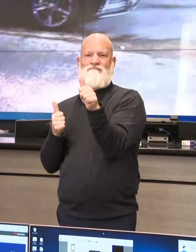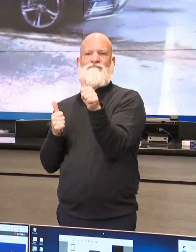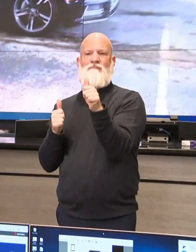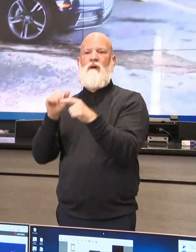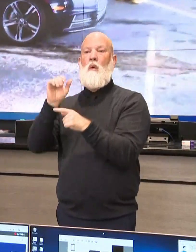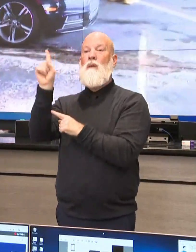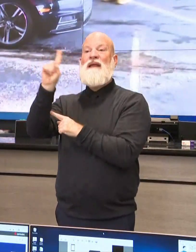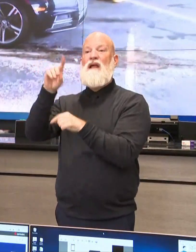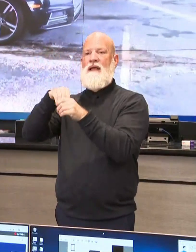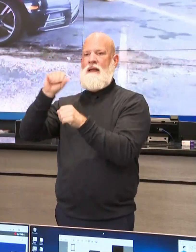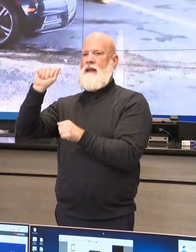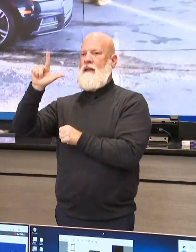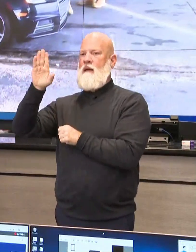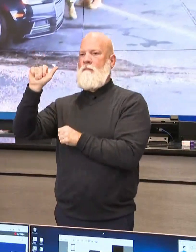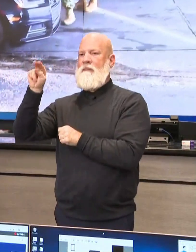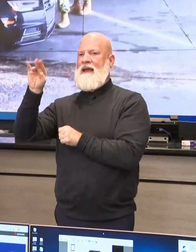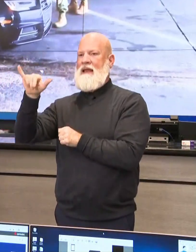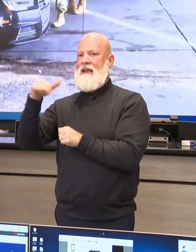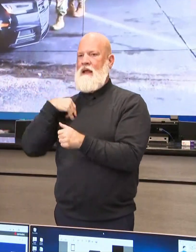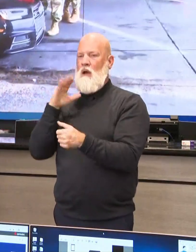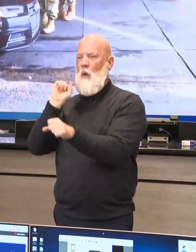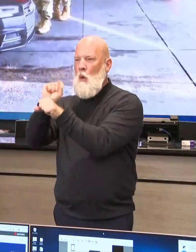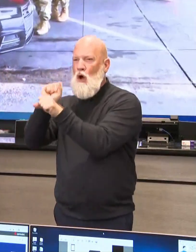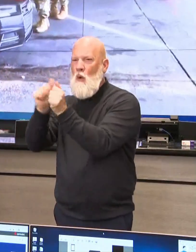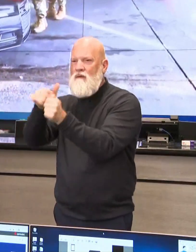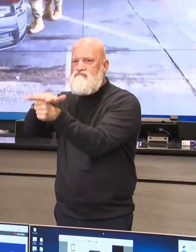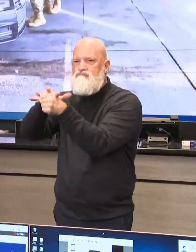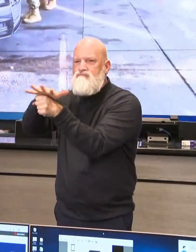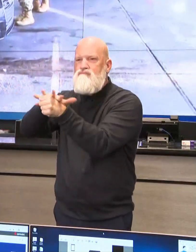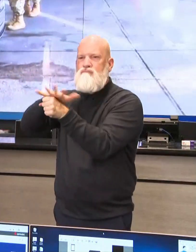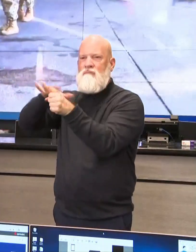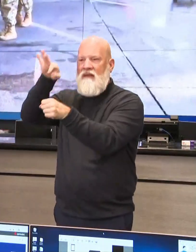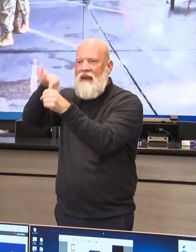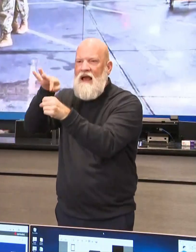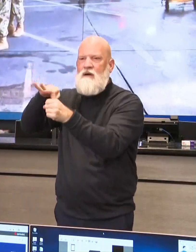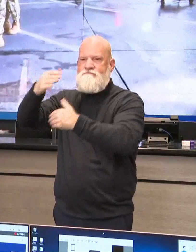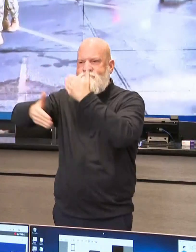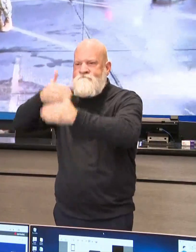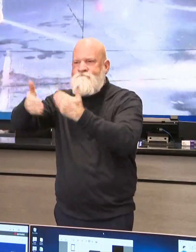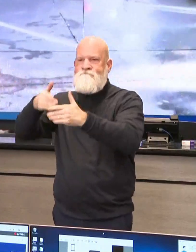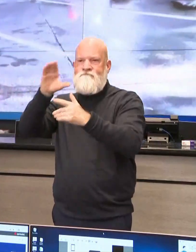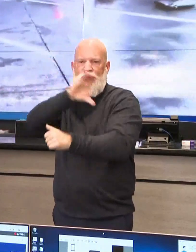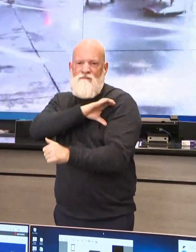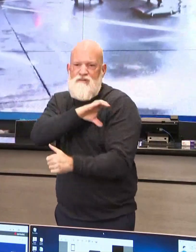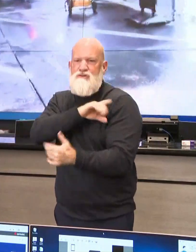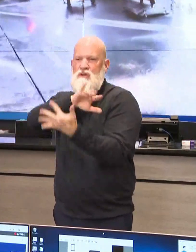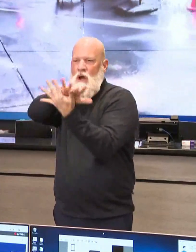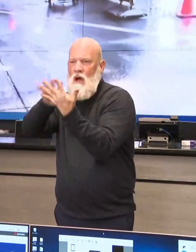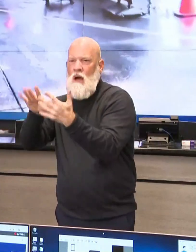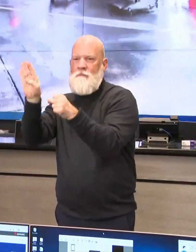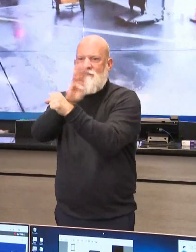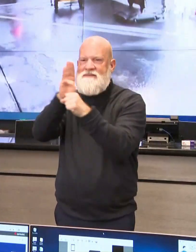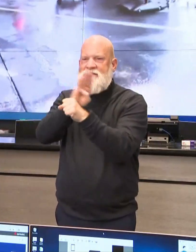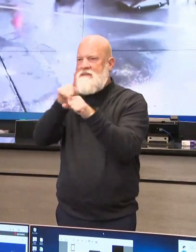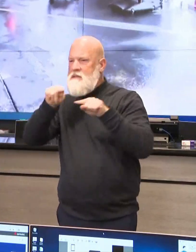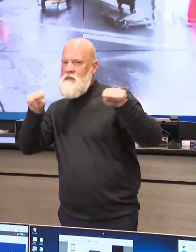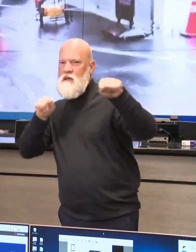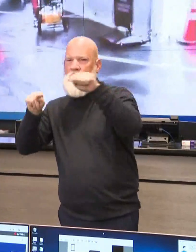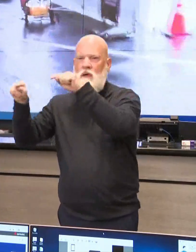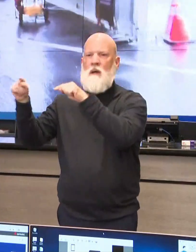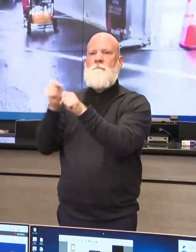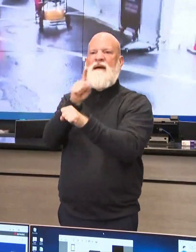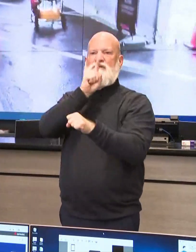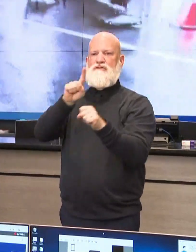elected officials and other partners in, law enforcement, chambers of commerces and others to make sure we get the word